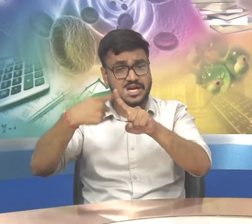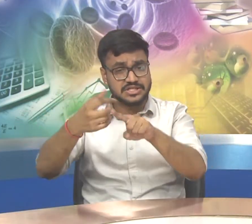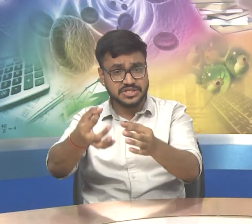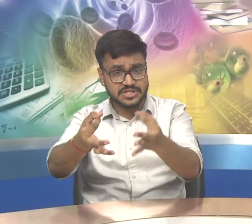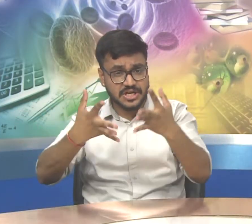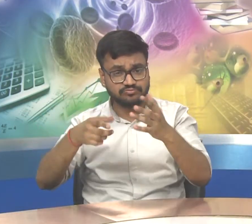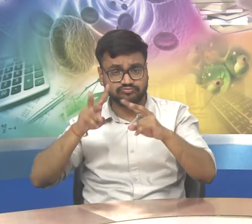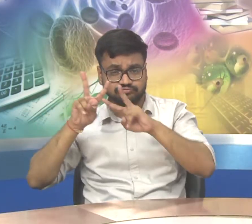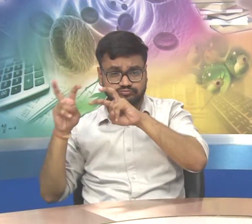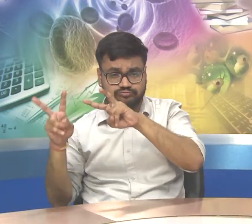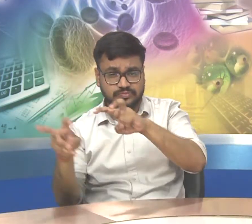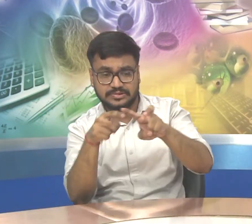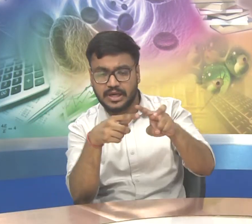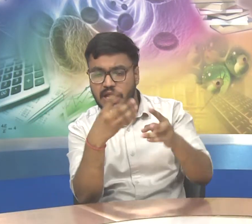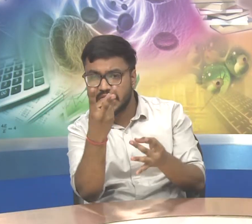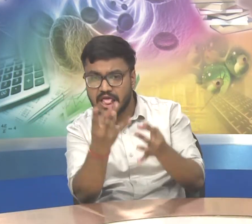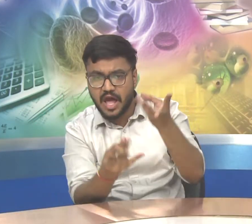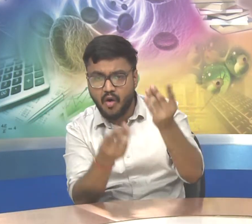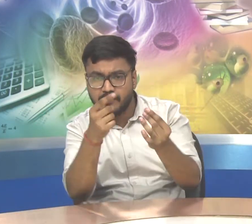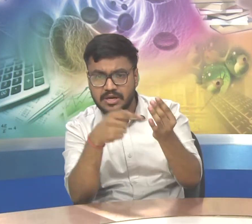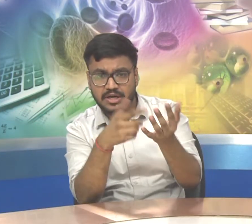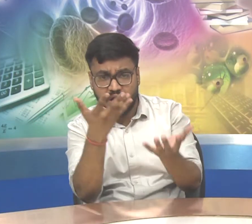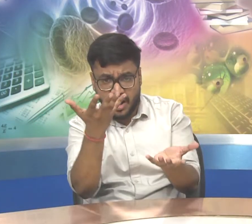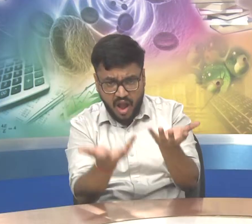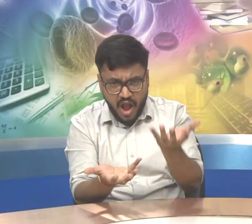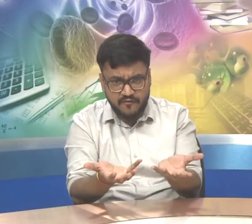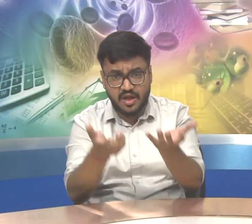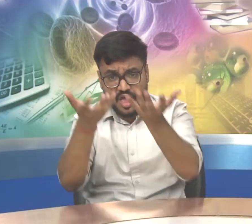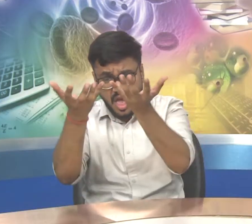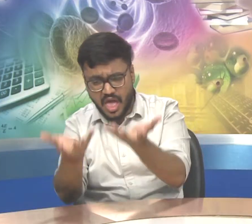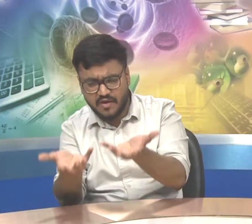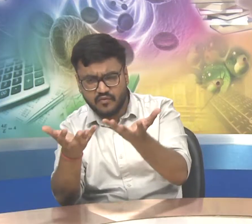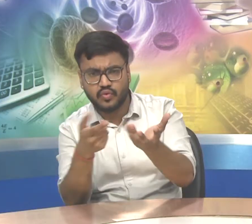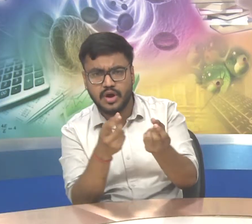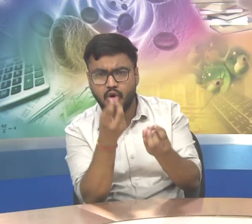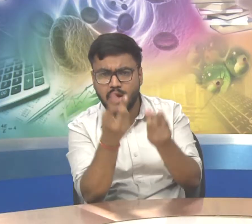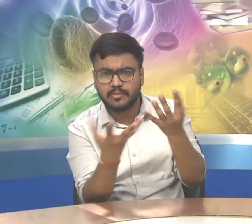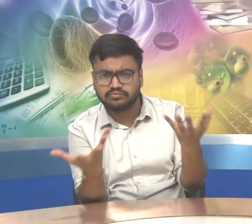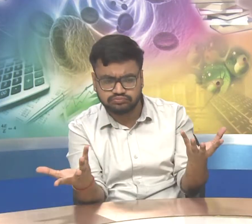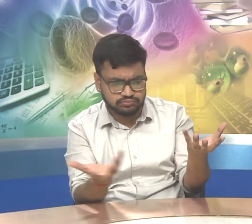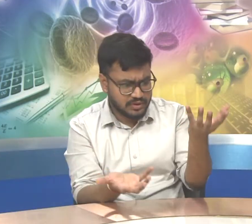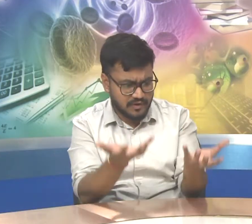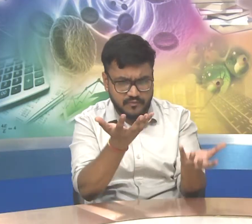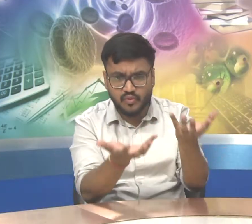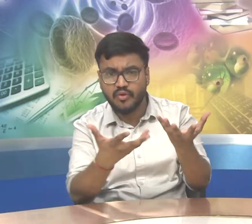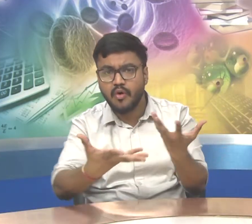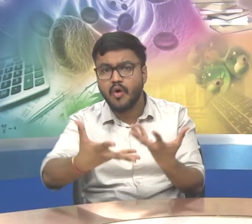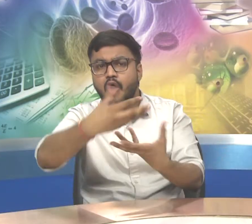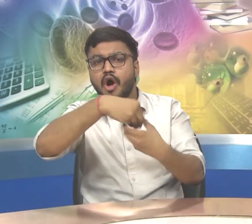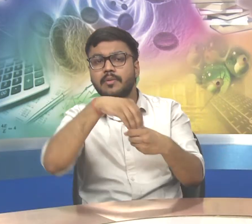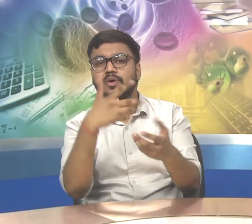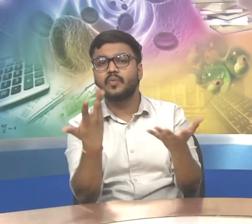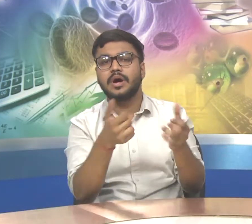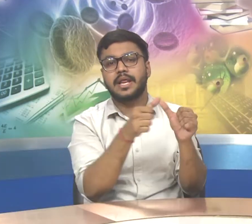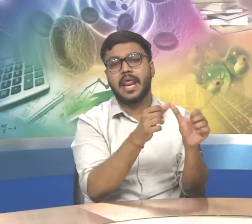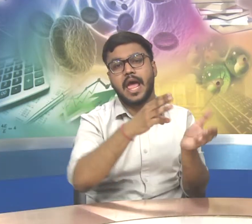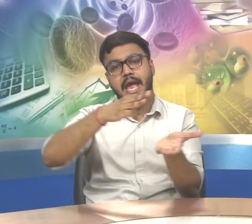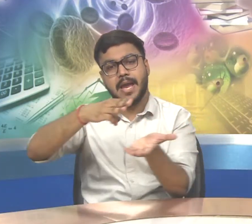After Dalton's work, scientists calculated relative atomic masses